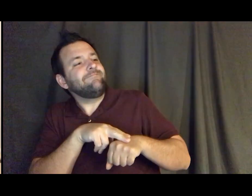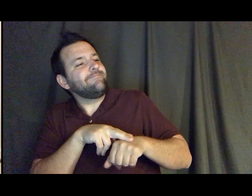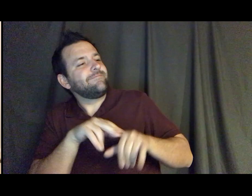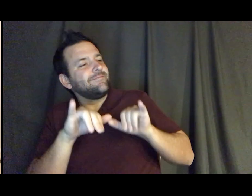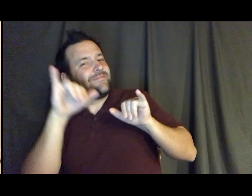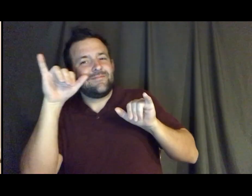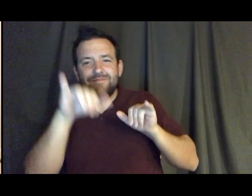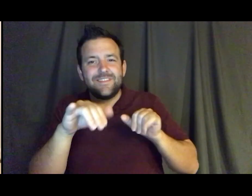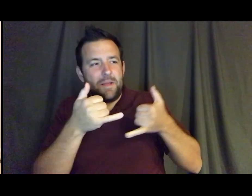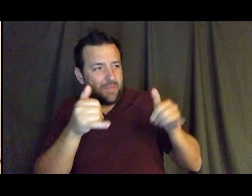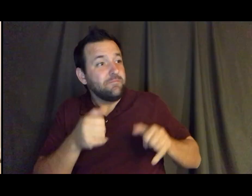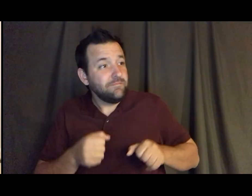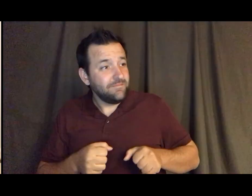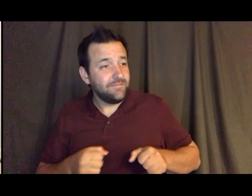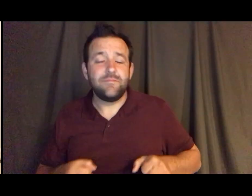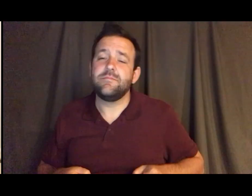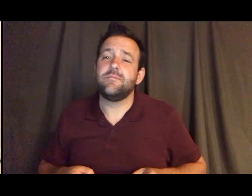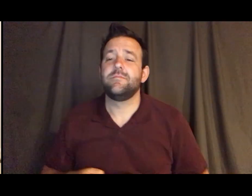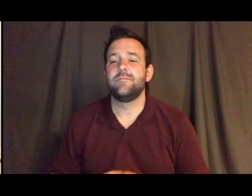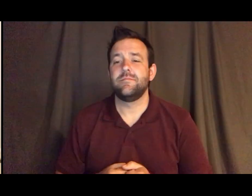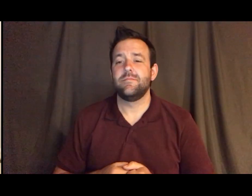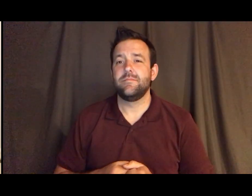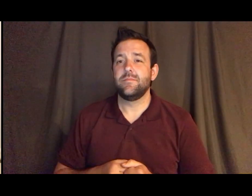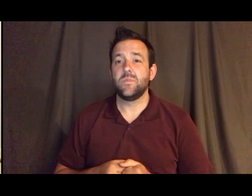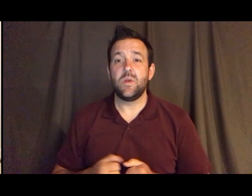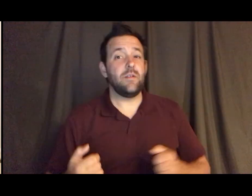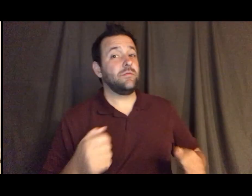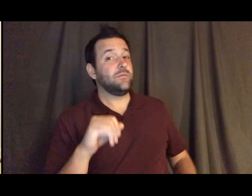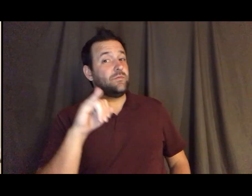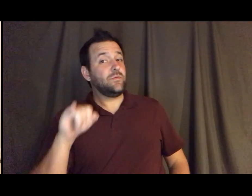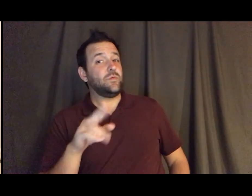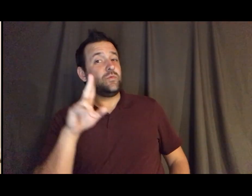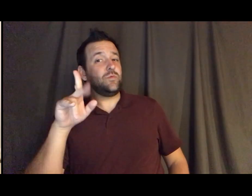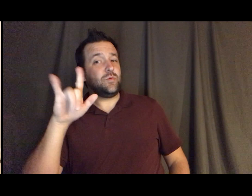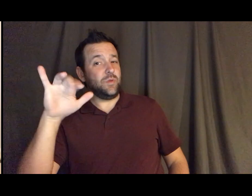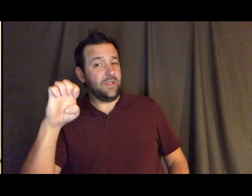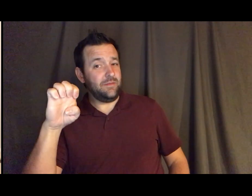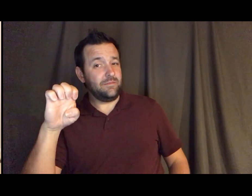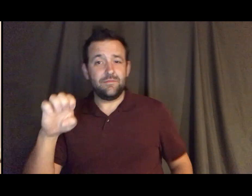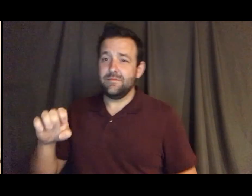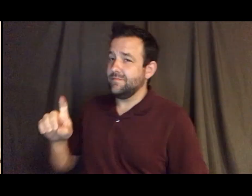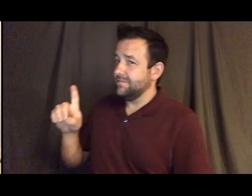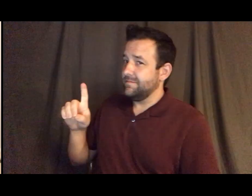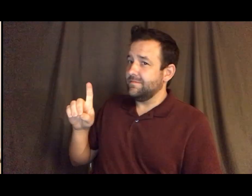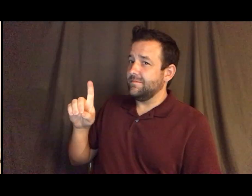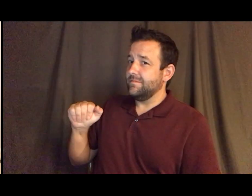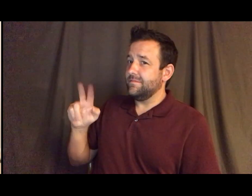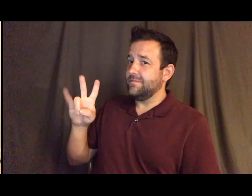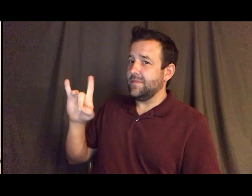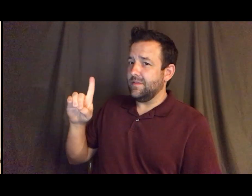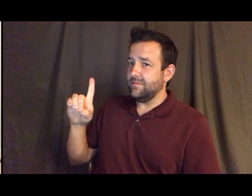There's Julie, and there's David. He seems a pretty regular sort of boy. Maybe she made a new